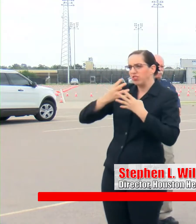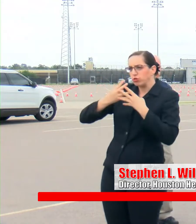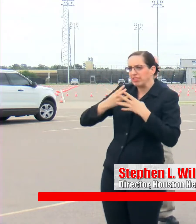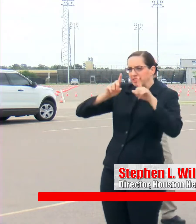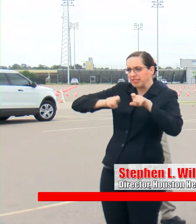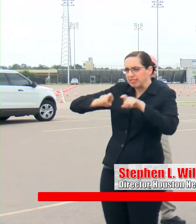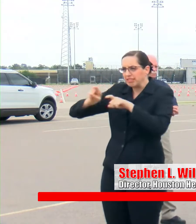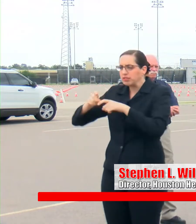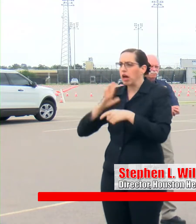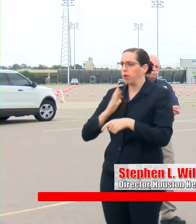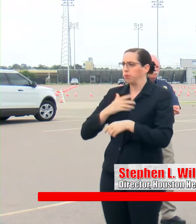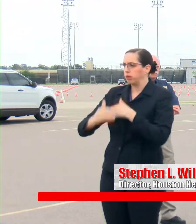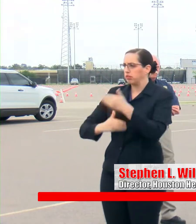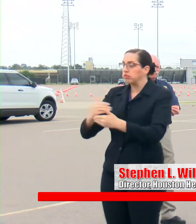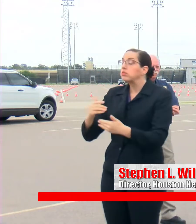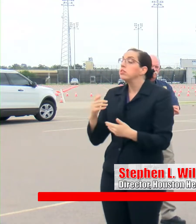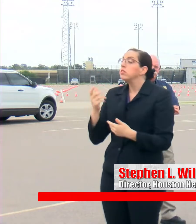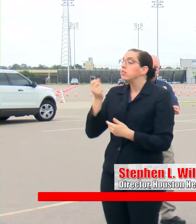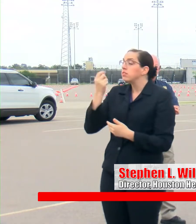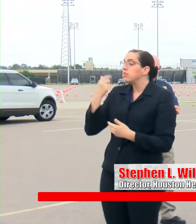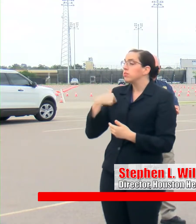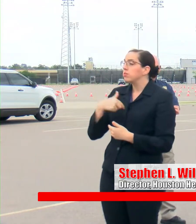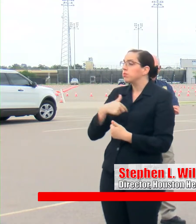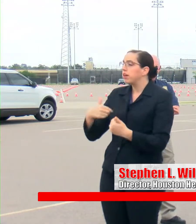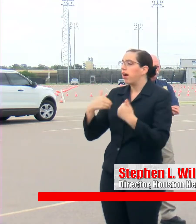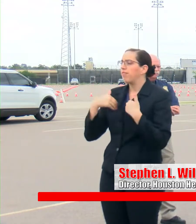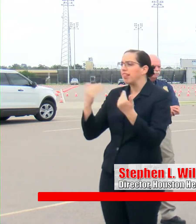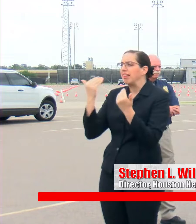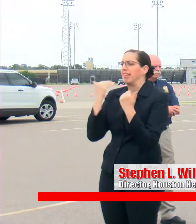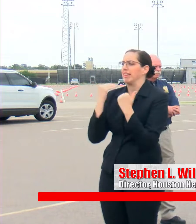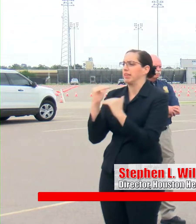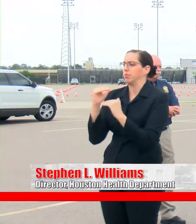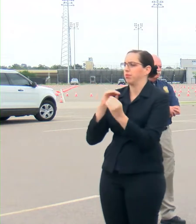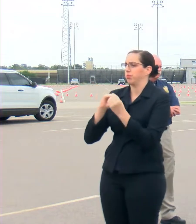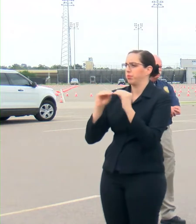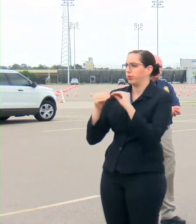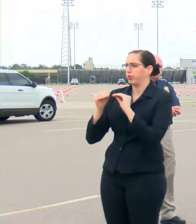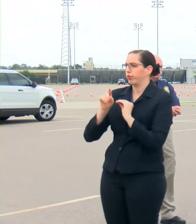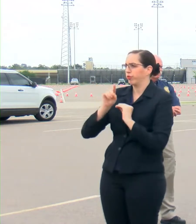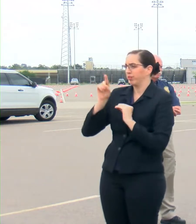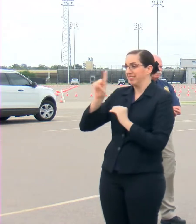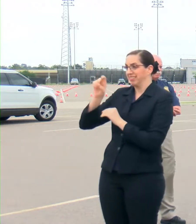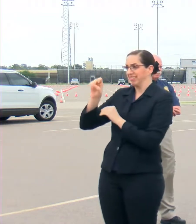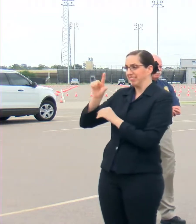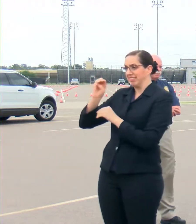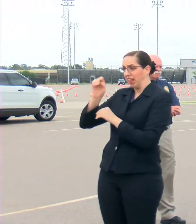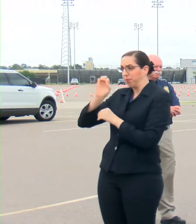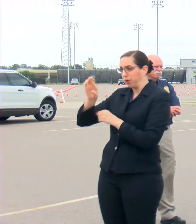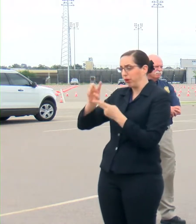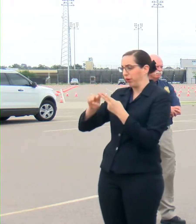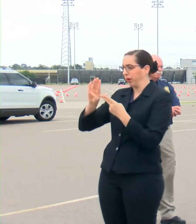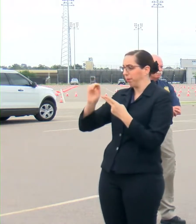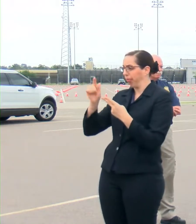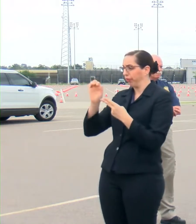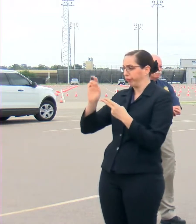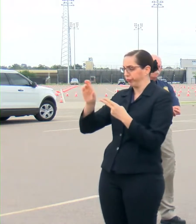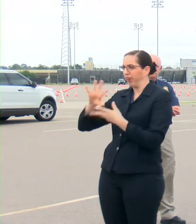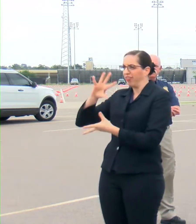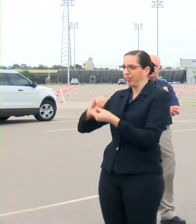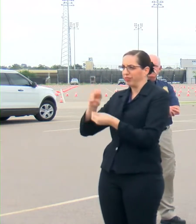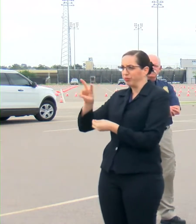process. We have a limited number of capacity at our Delmar and our Butler site, 250. So